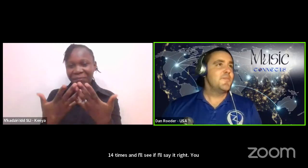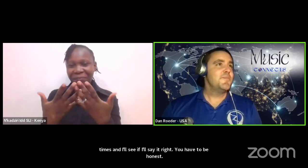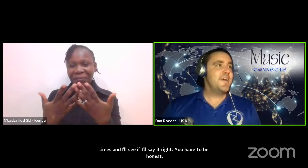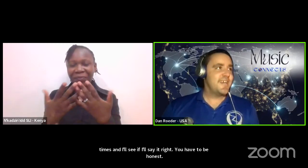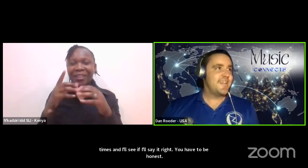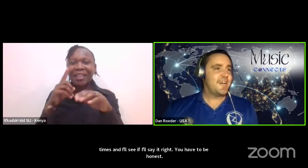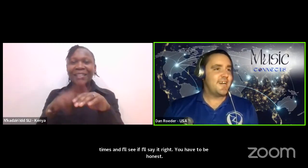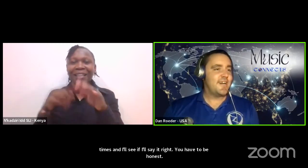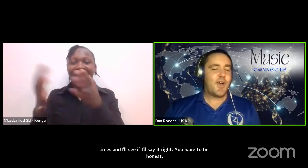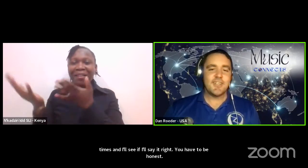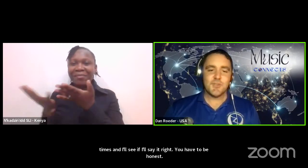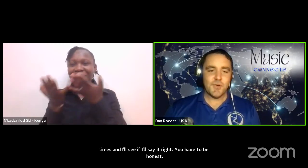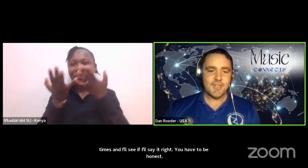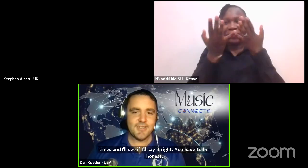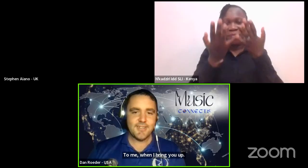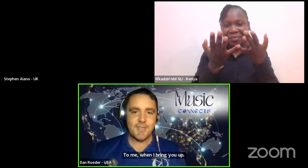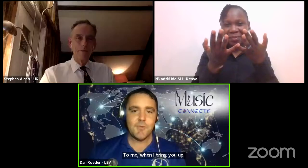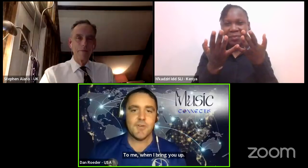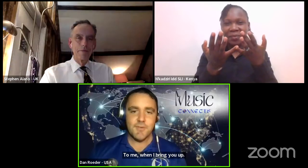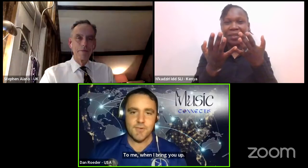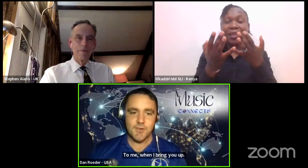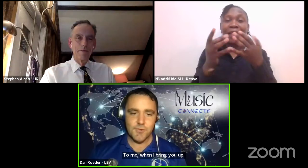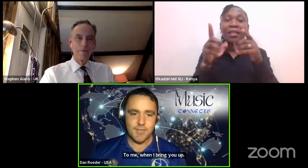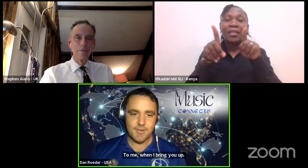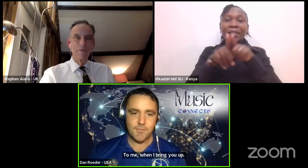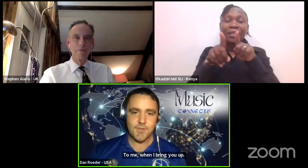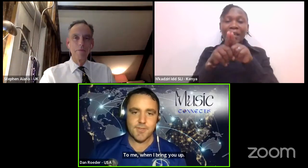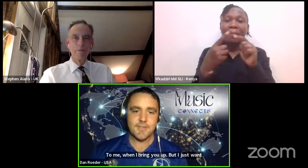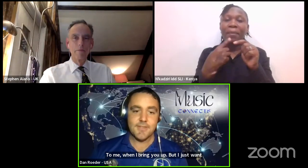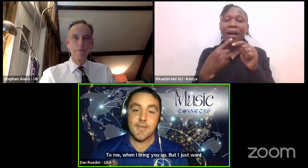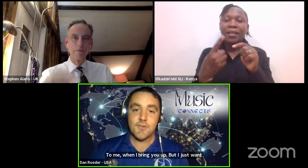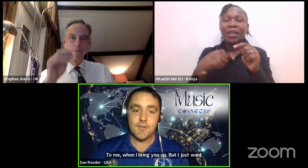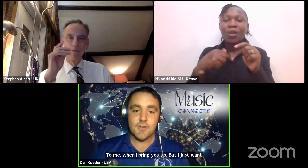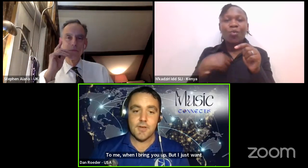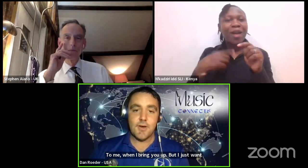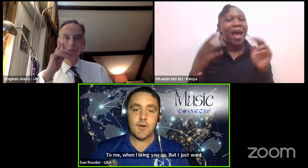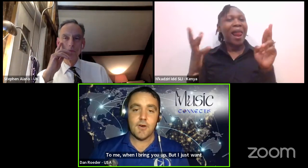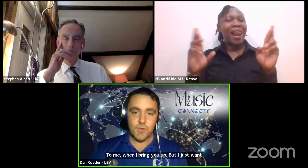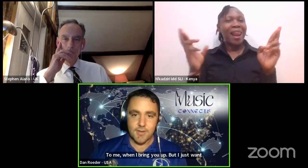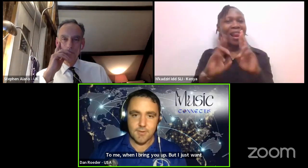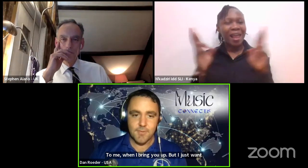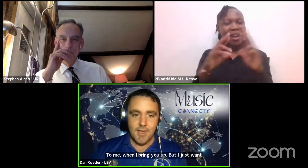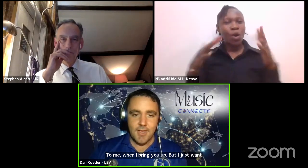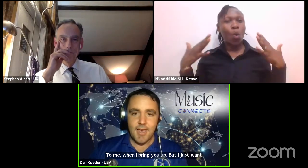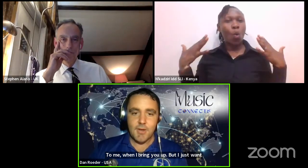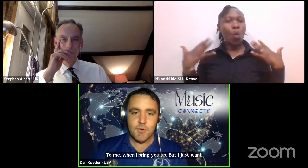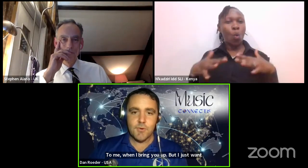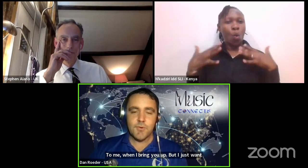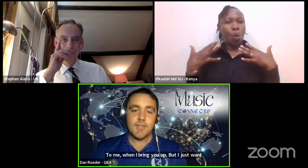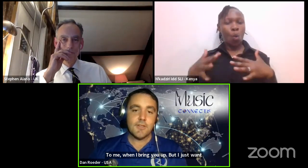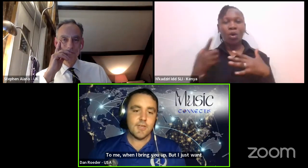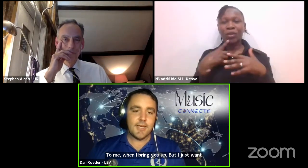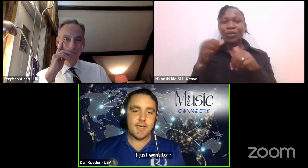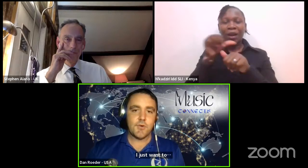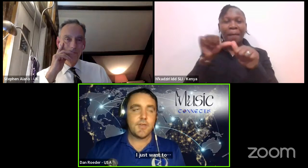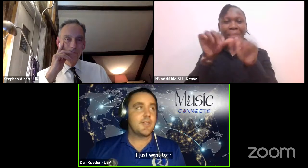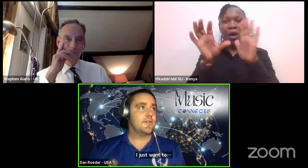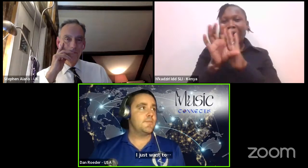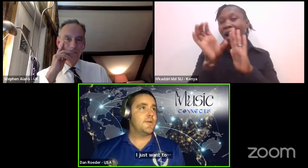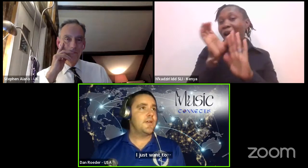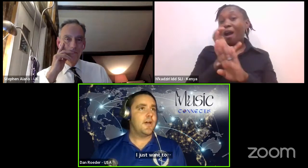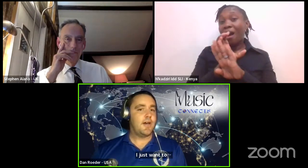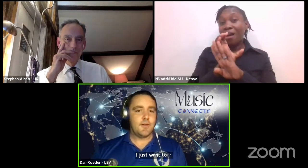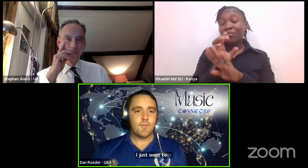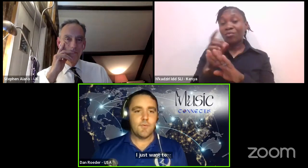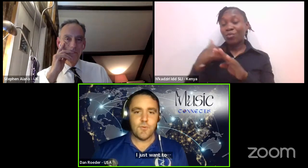up. But I just want to say we're in for a treat for this discussion about curriculum. And we're really looking at